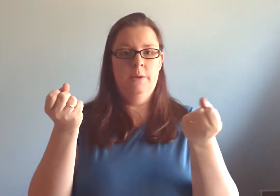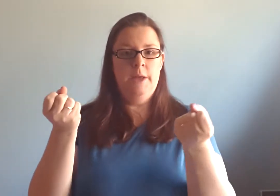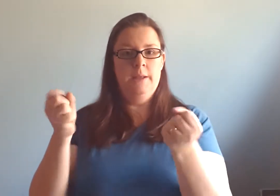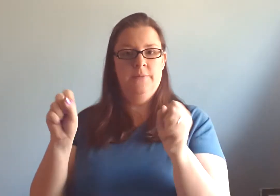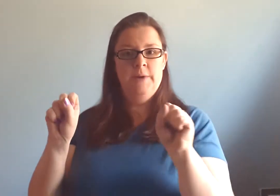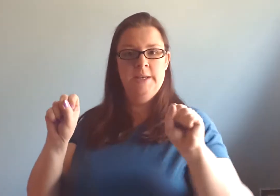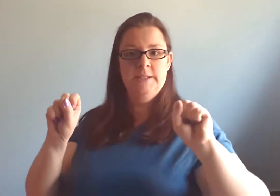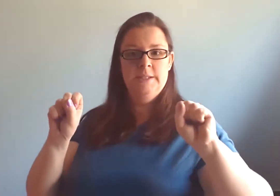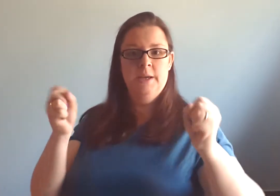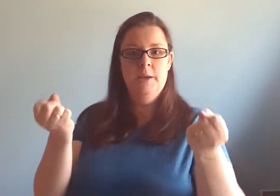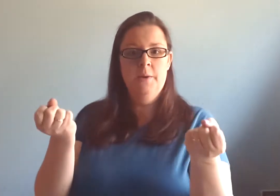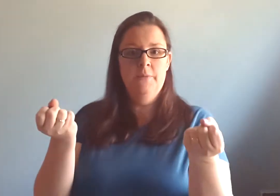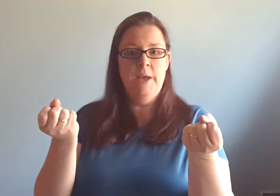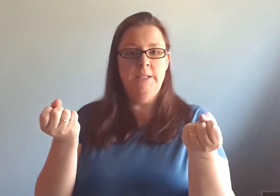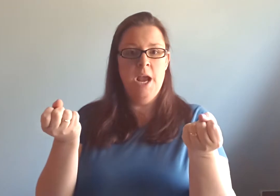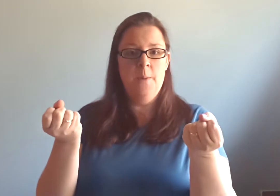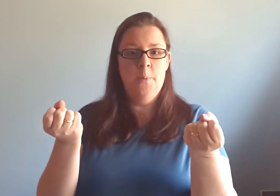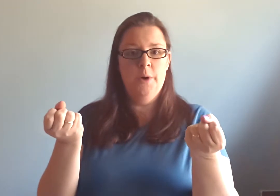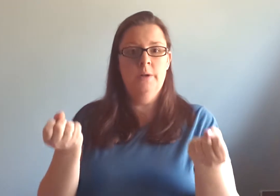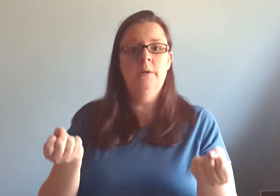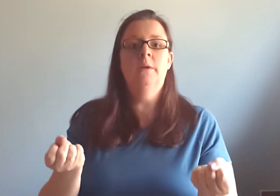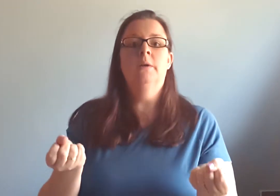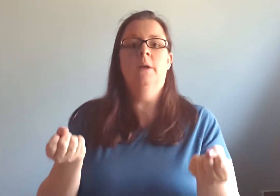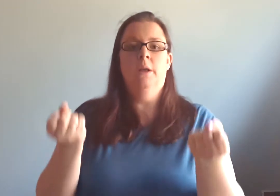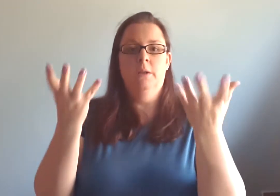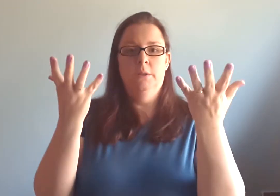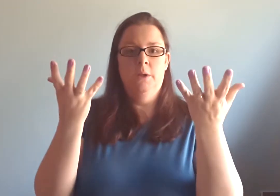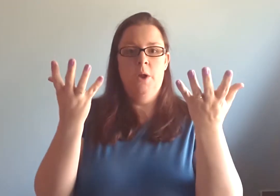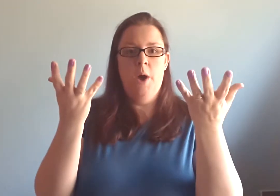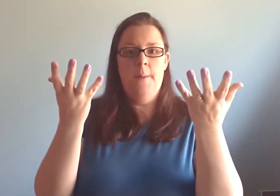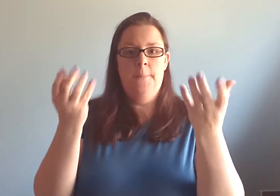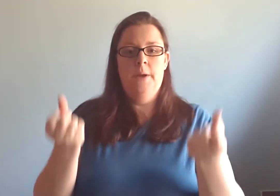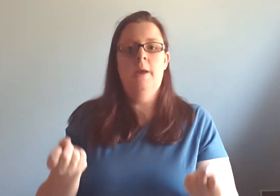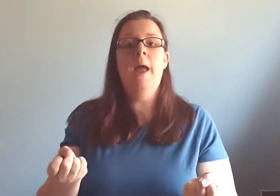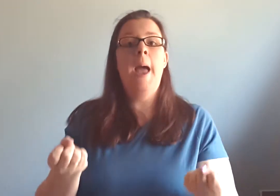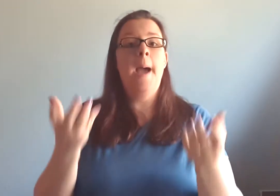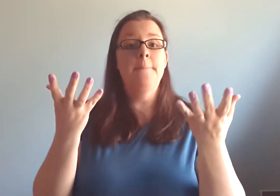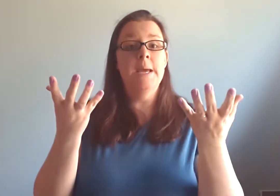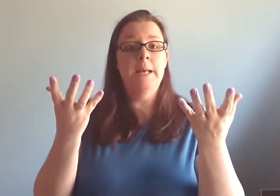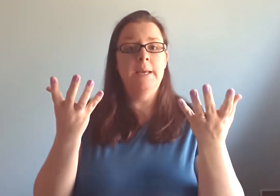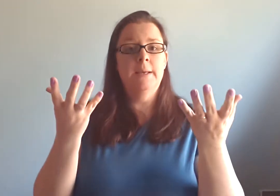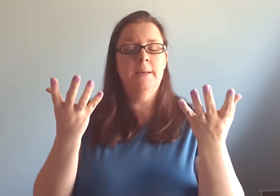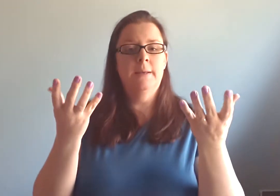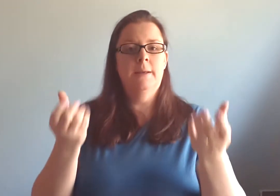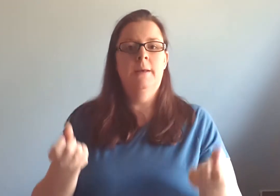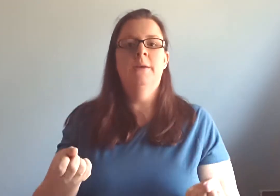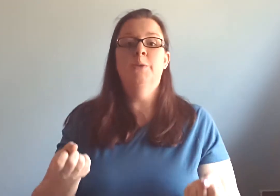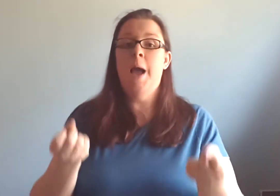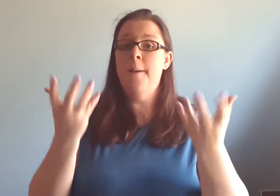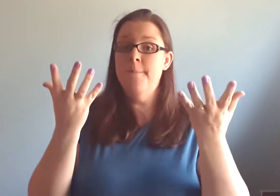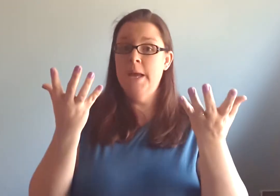Take the fist facing upward and go up. How many? How